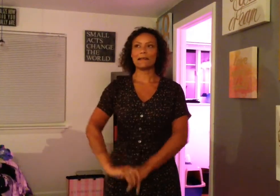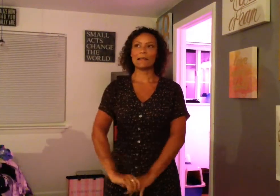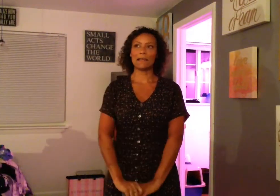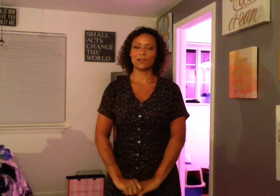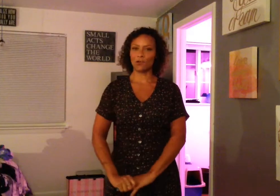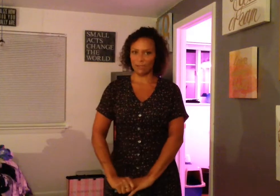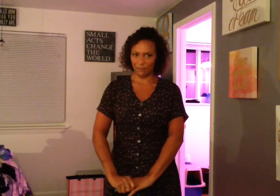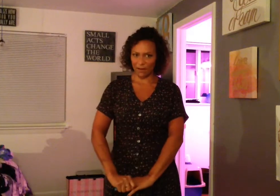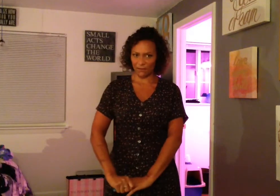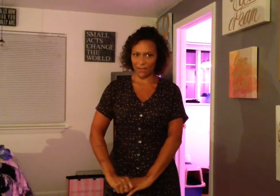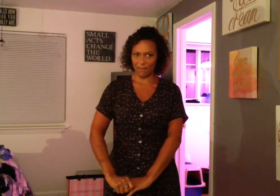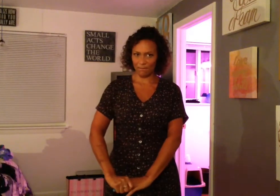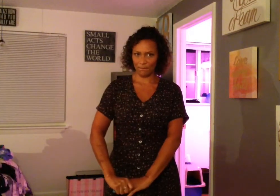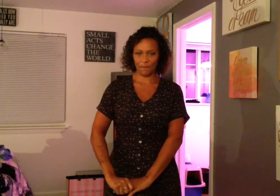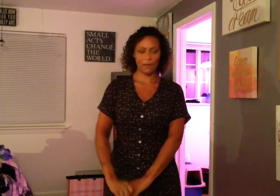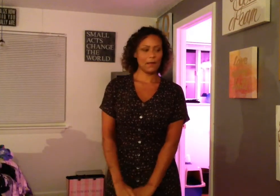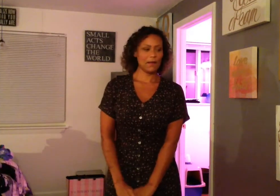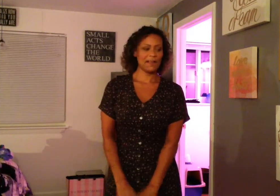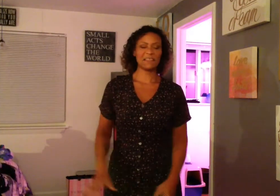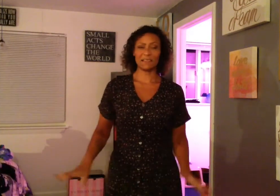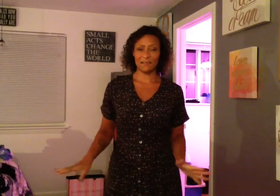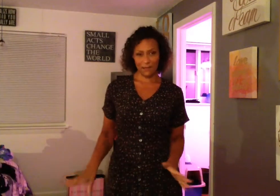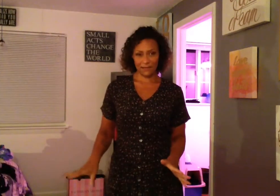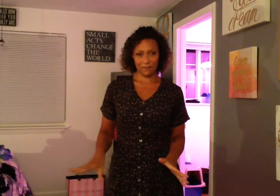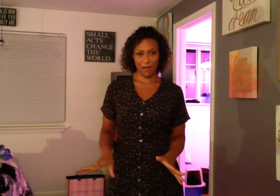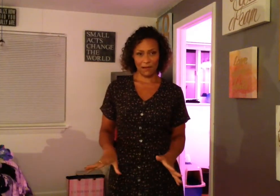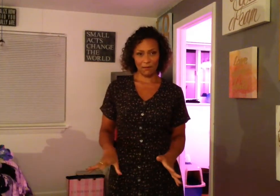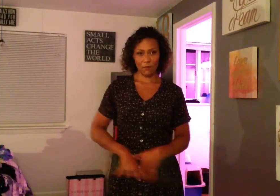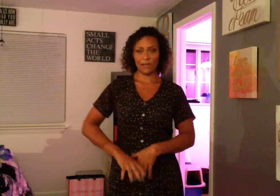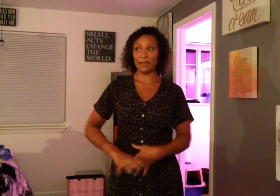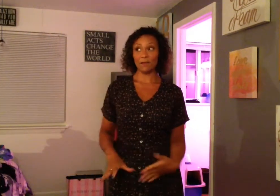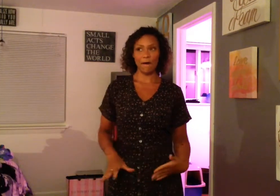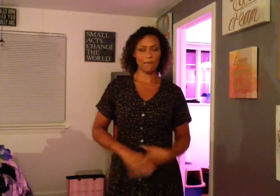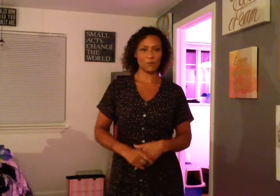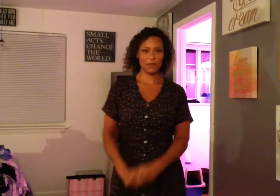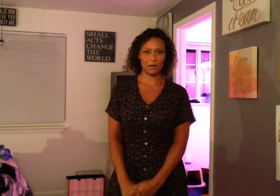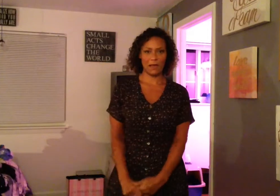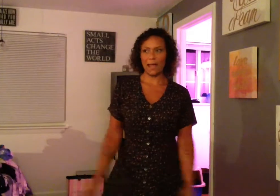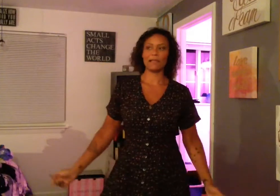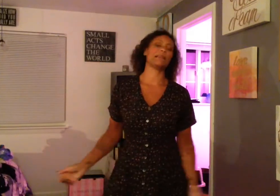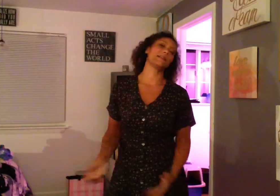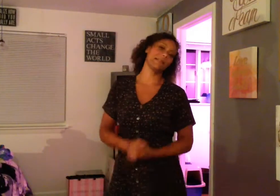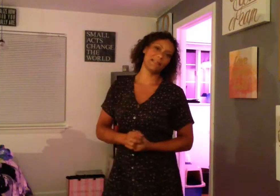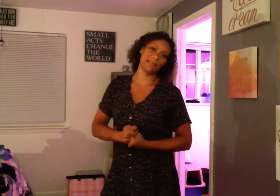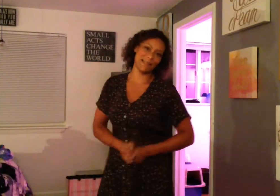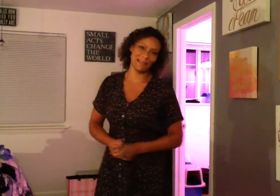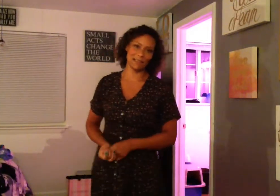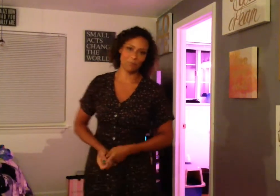he has no respect for them. He's disgusted by it. What he loves more than anything is innocence and